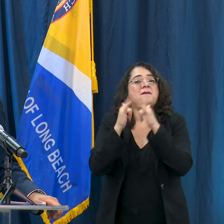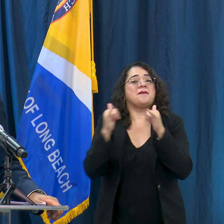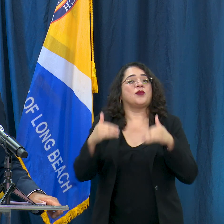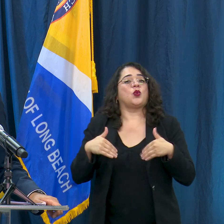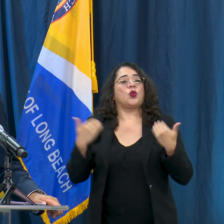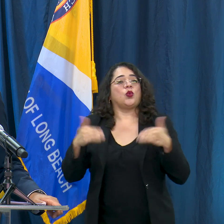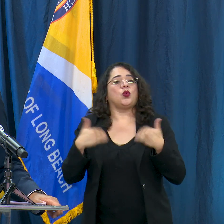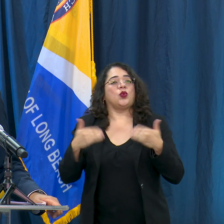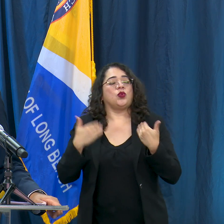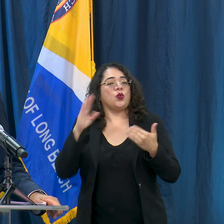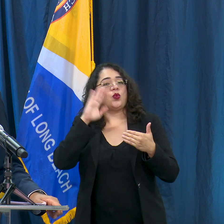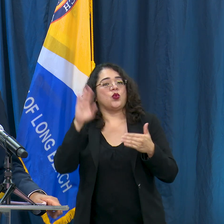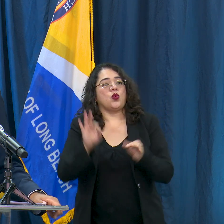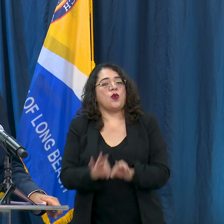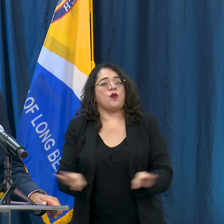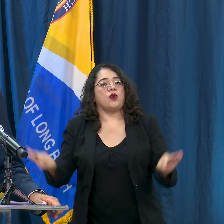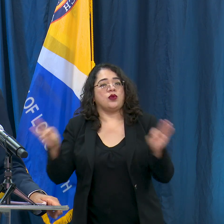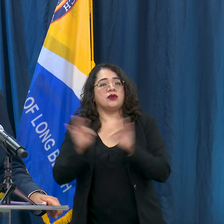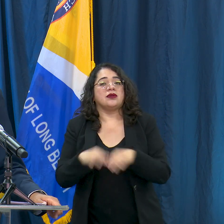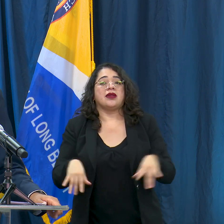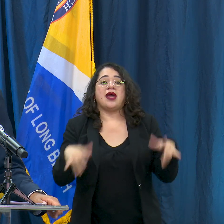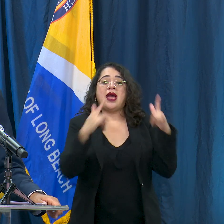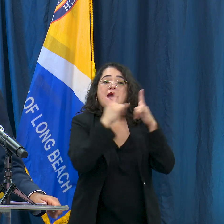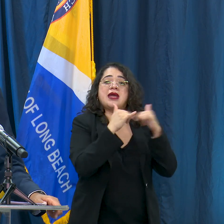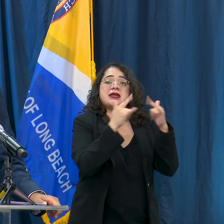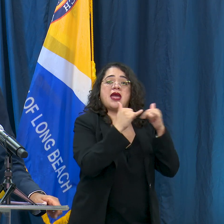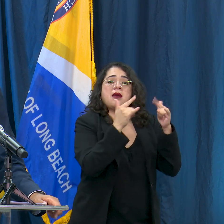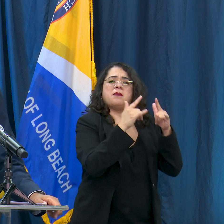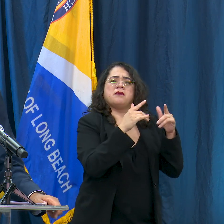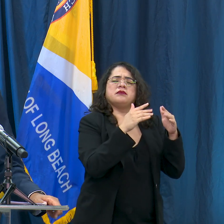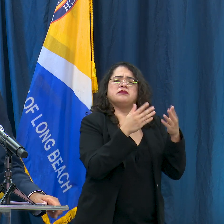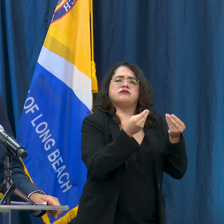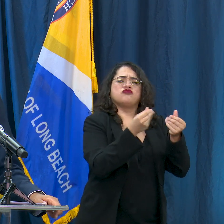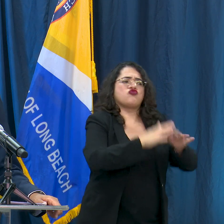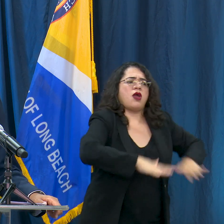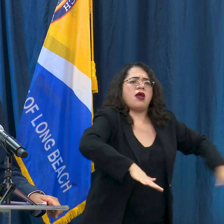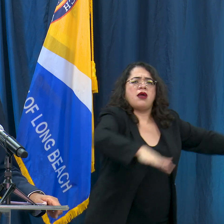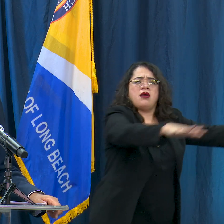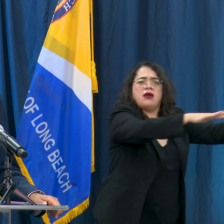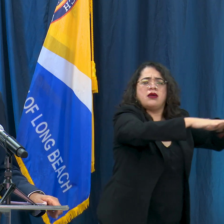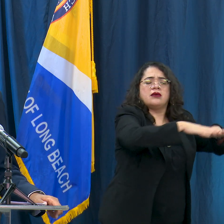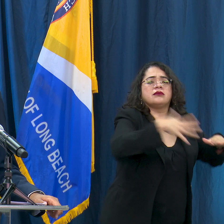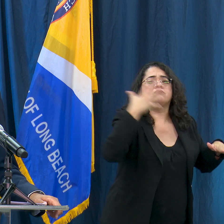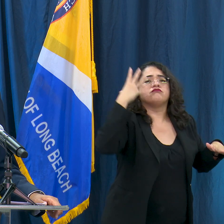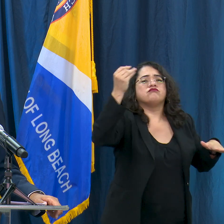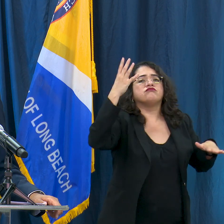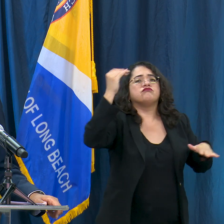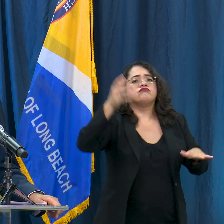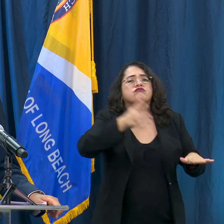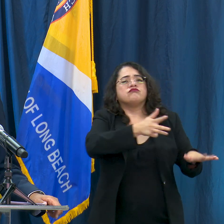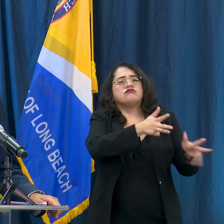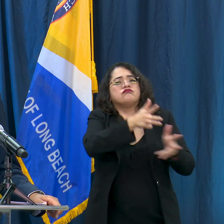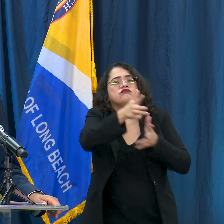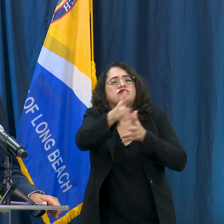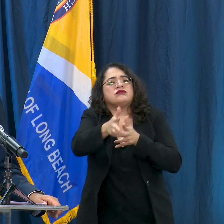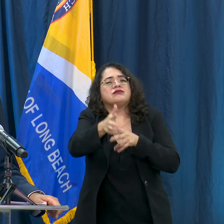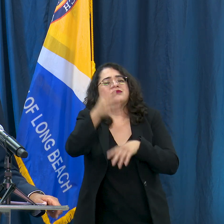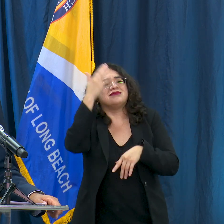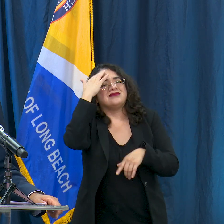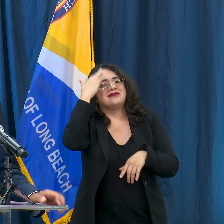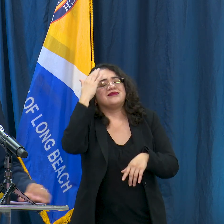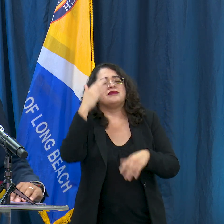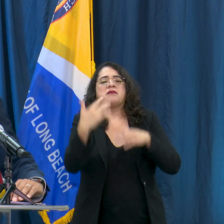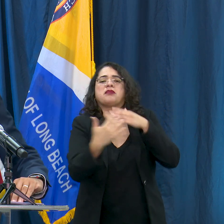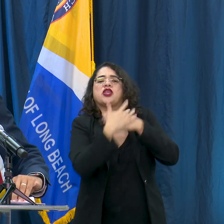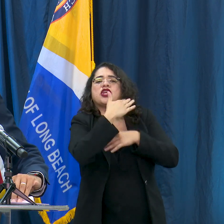summer, especially. Campgrounds and outdoor recreation, including beach parking lots, will begin to